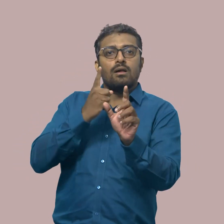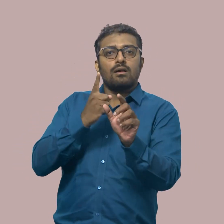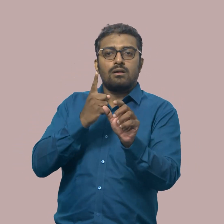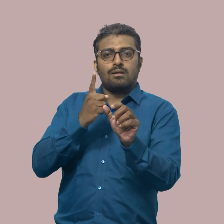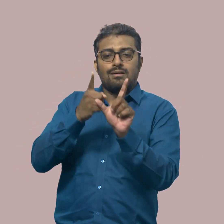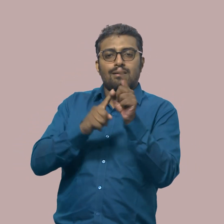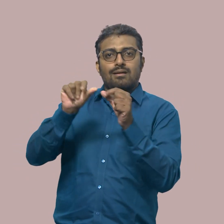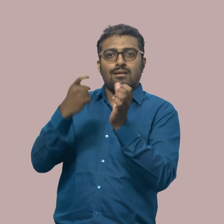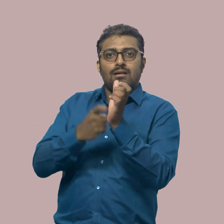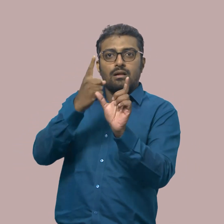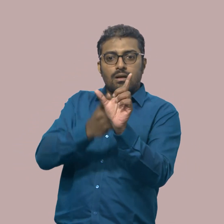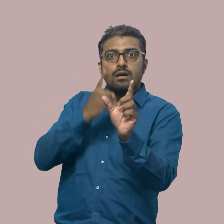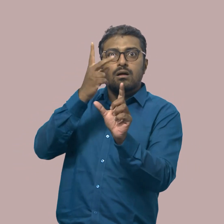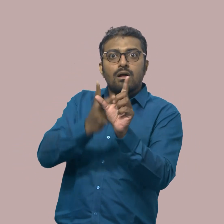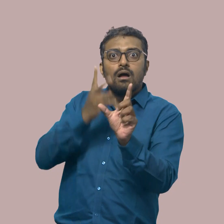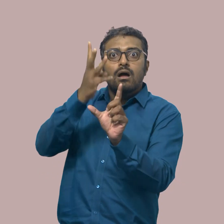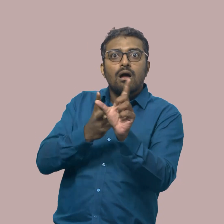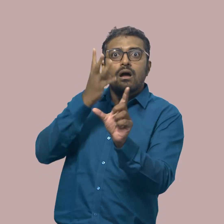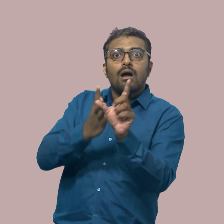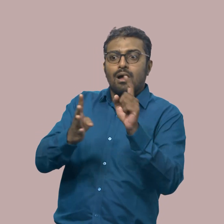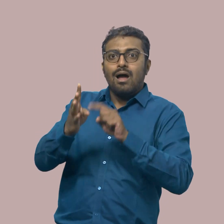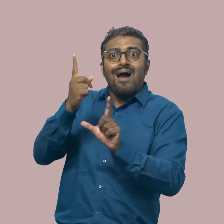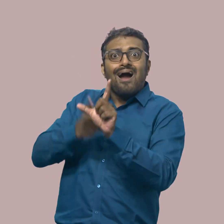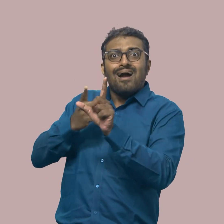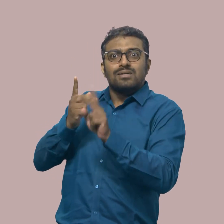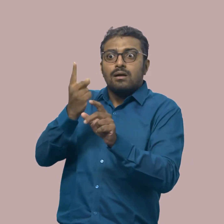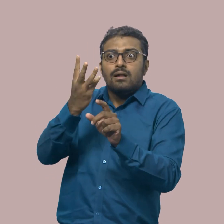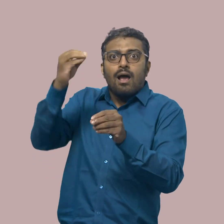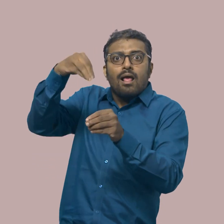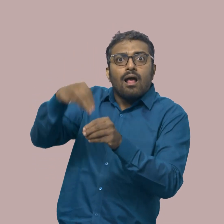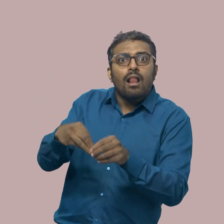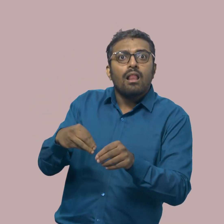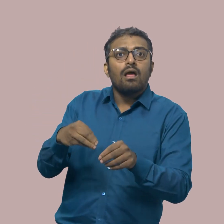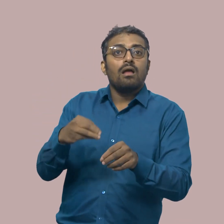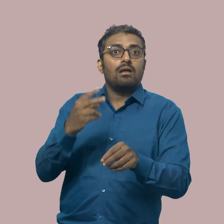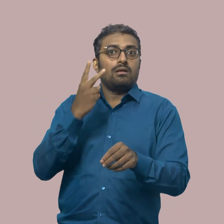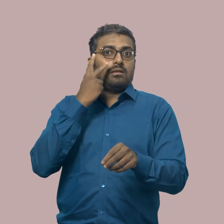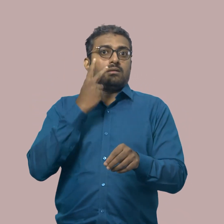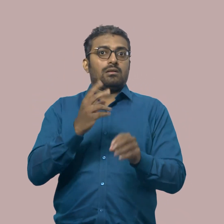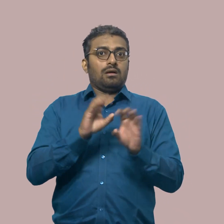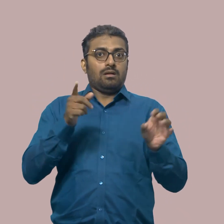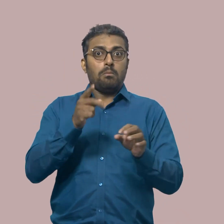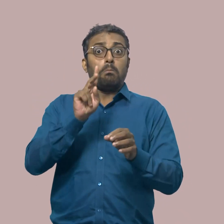Similarly, sign with day, years can also be modified.